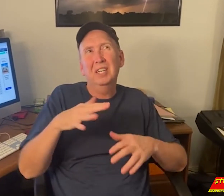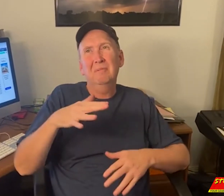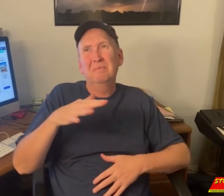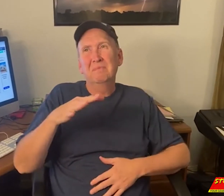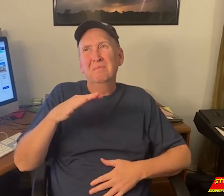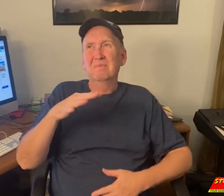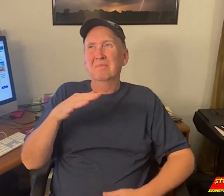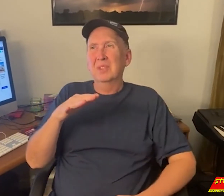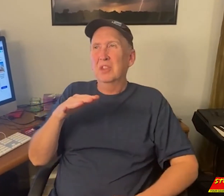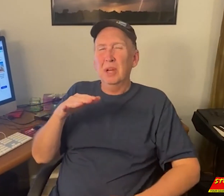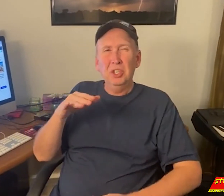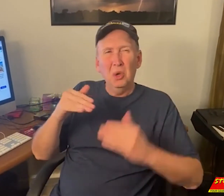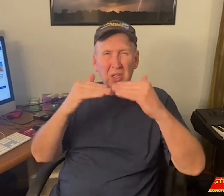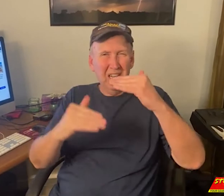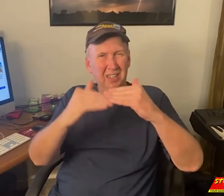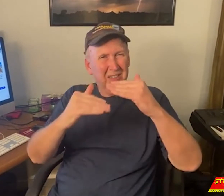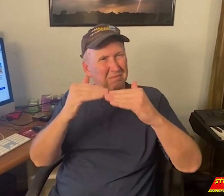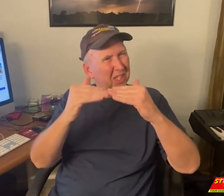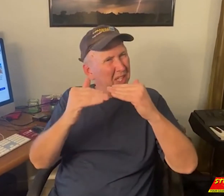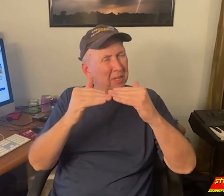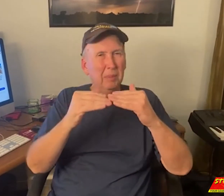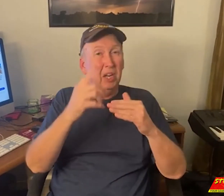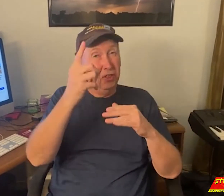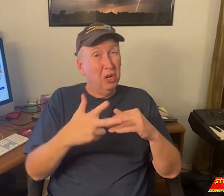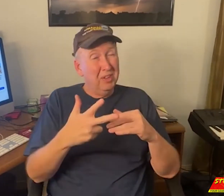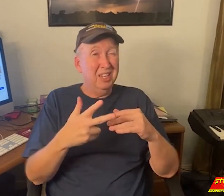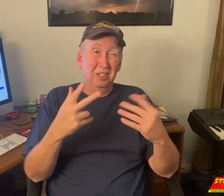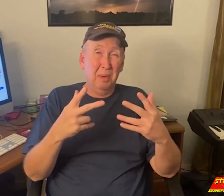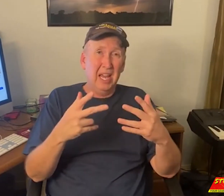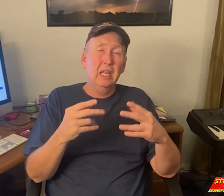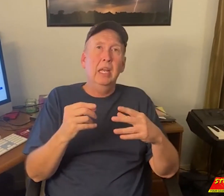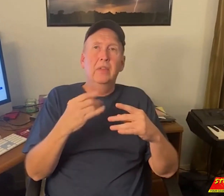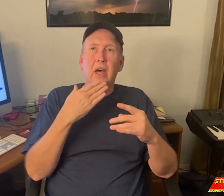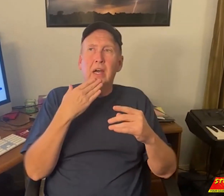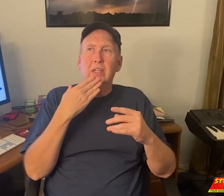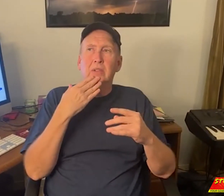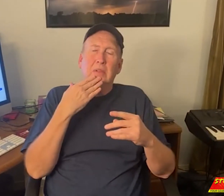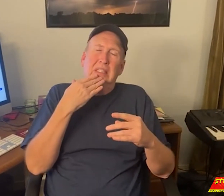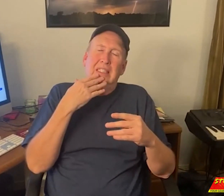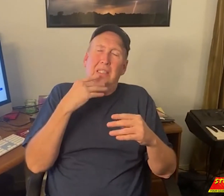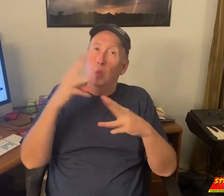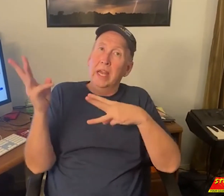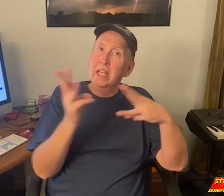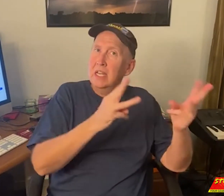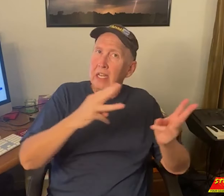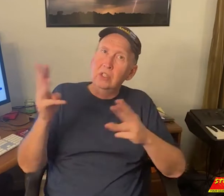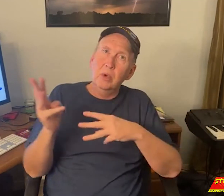the threshold, kind of the limit. I mean, a third of an inch is bad. The wind is going to